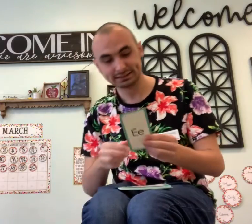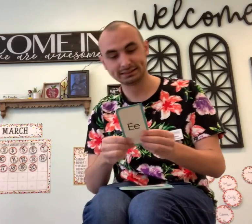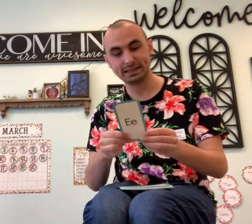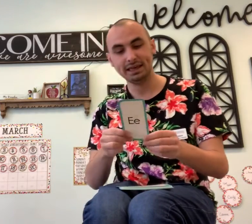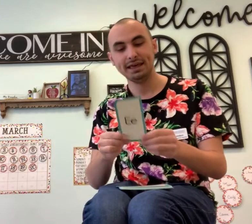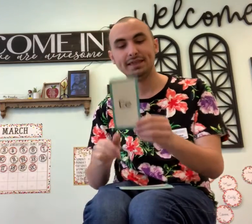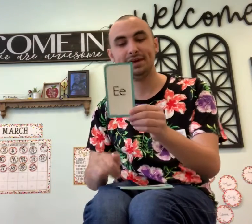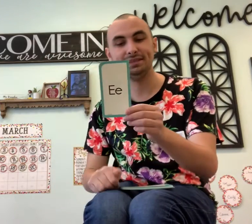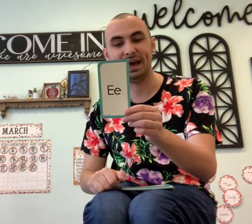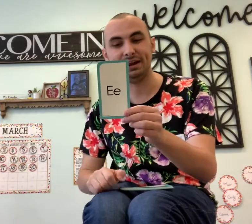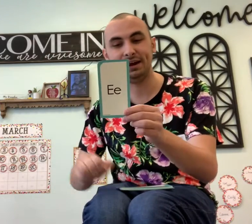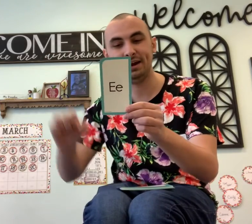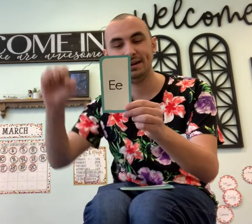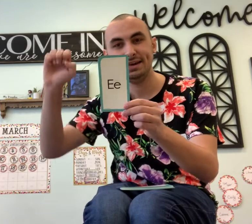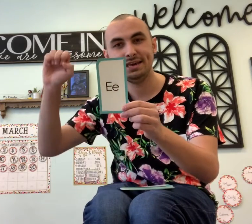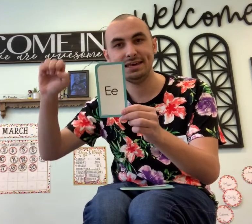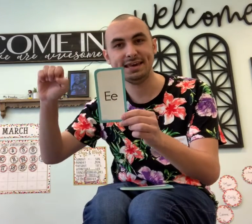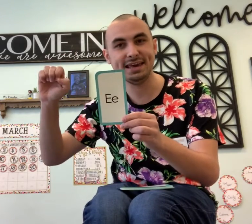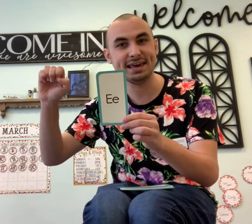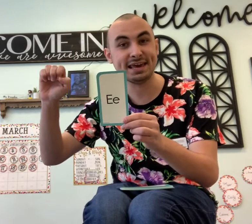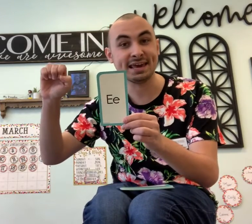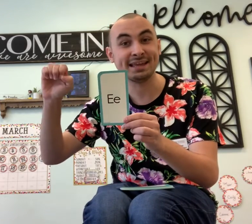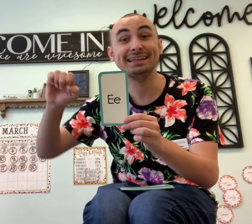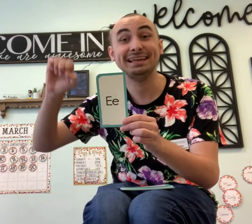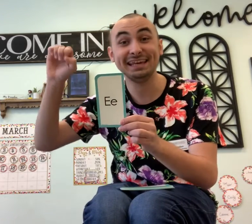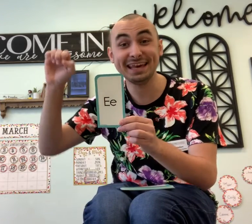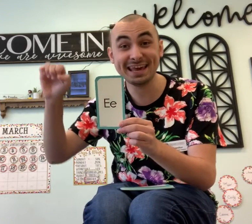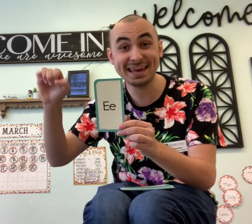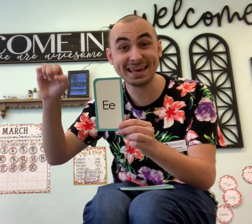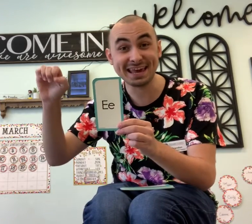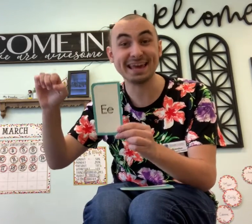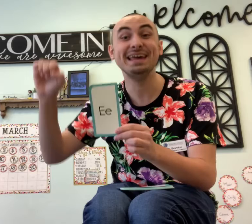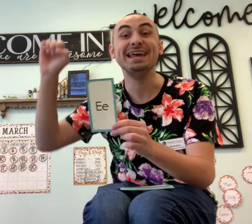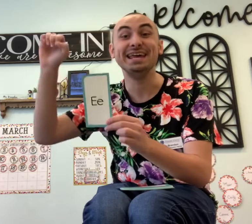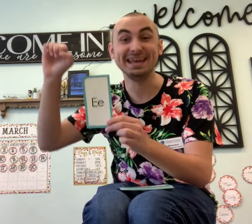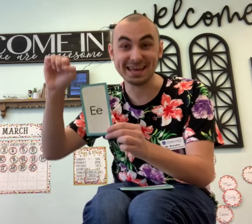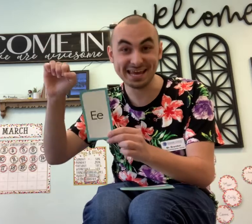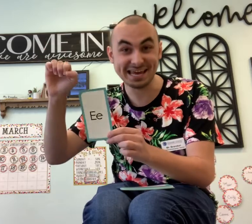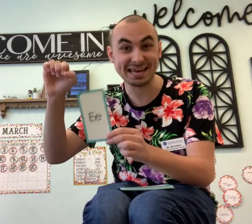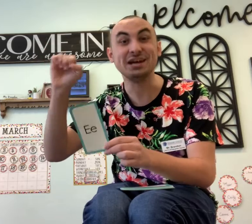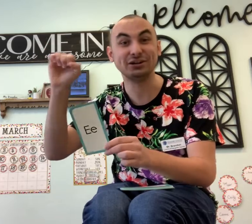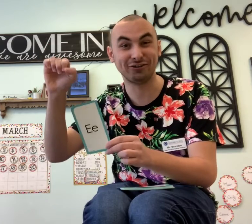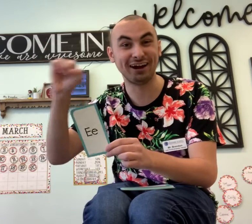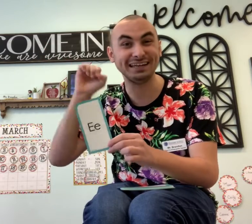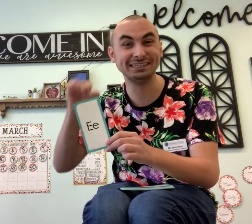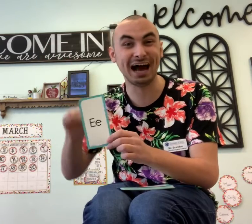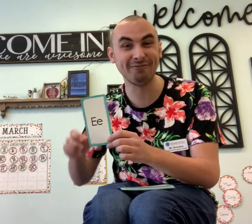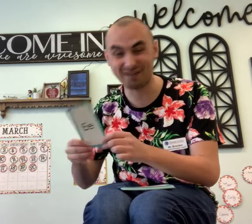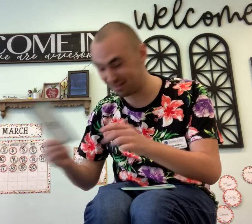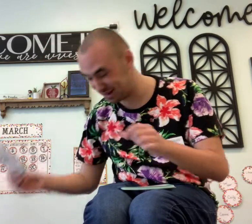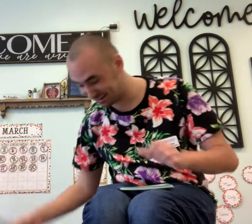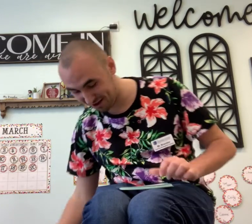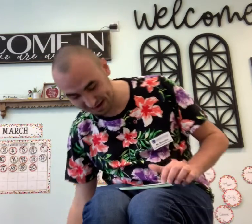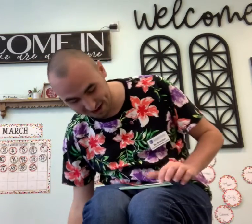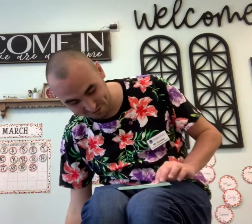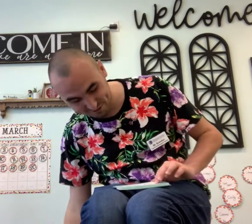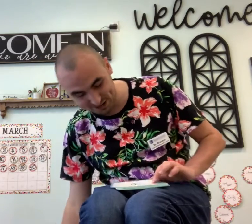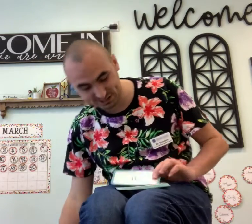The letter E. E. E. Great job following along at home boys and